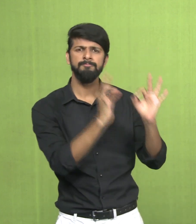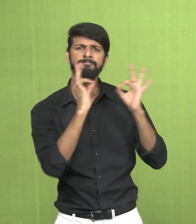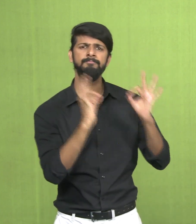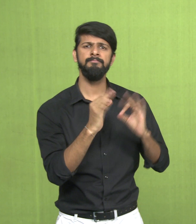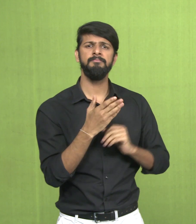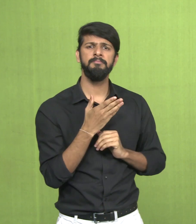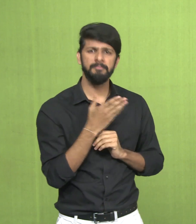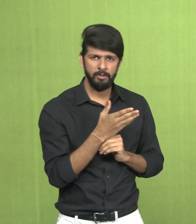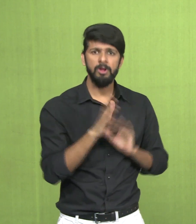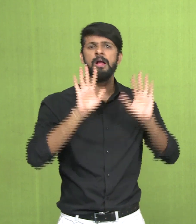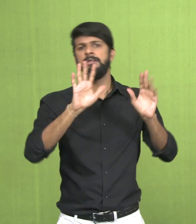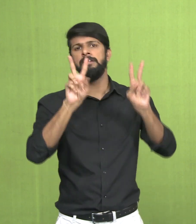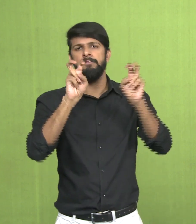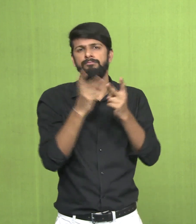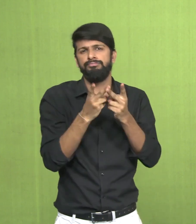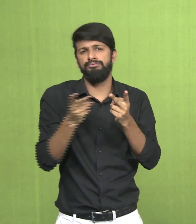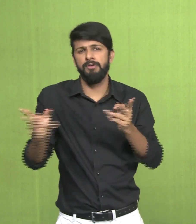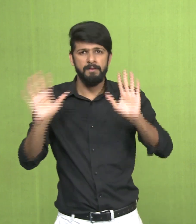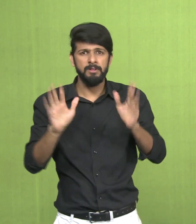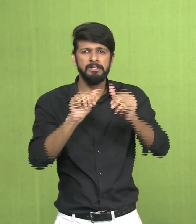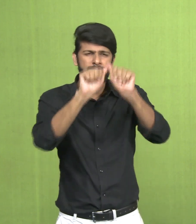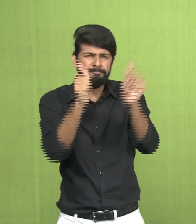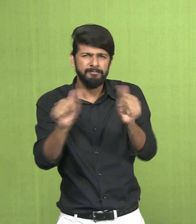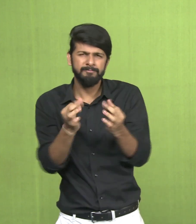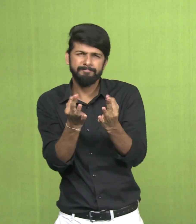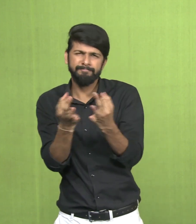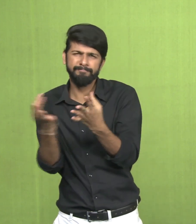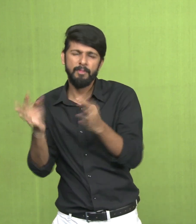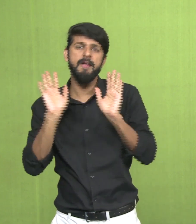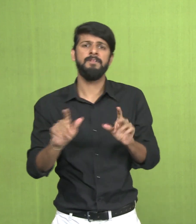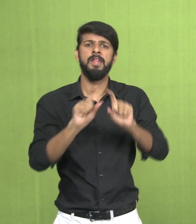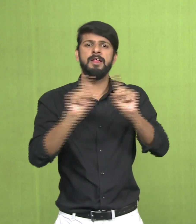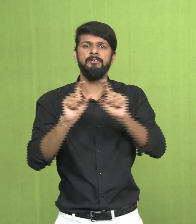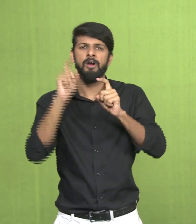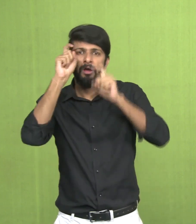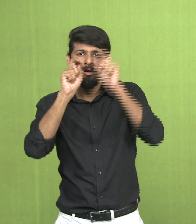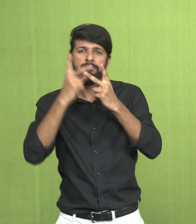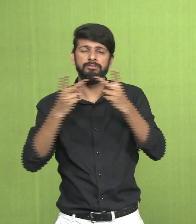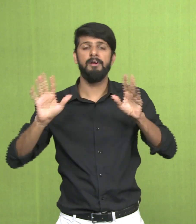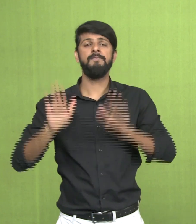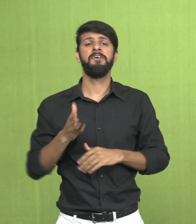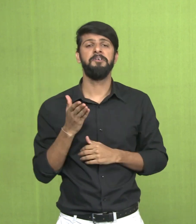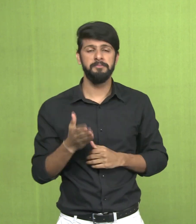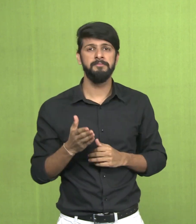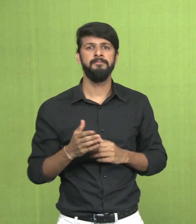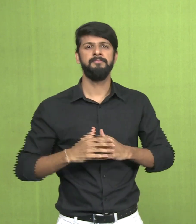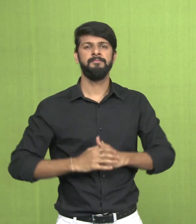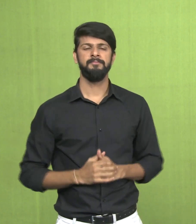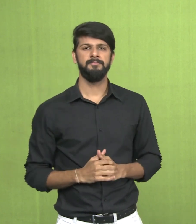Use of the trefoil motif and the decorations which have been done really let us understand that there are various subjects which they